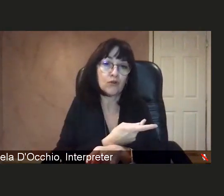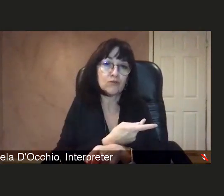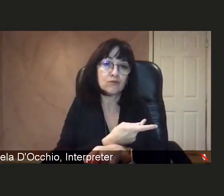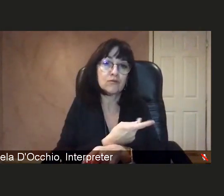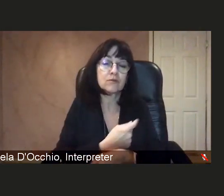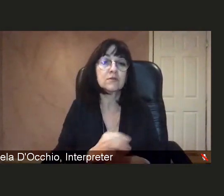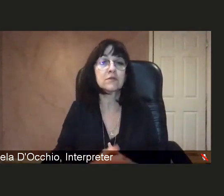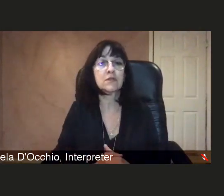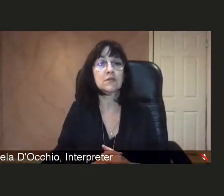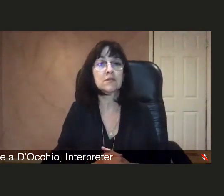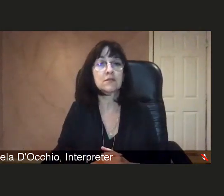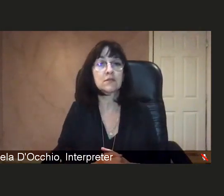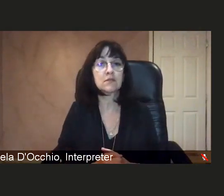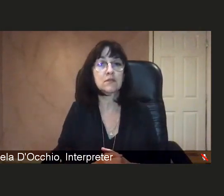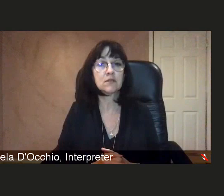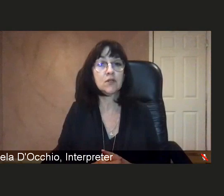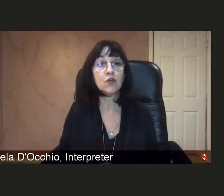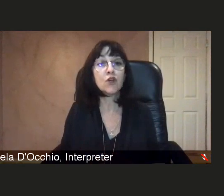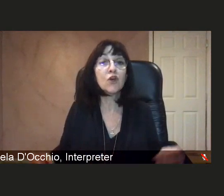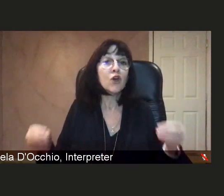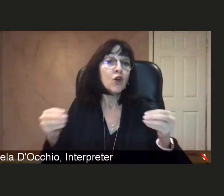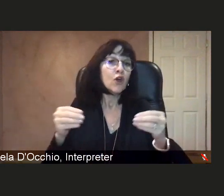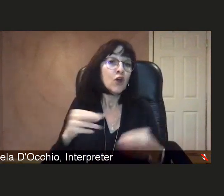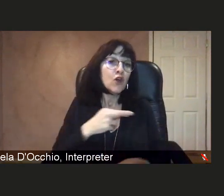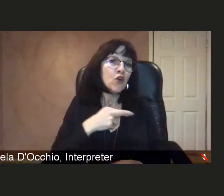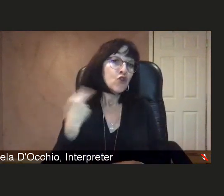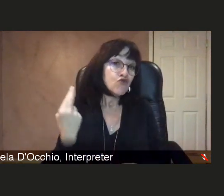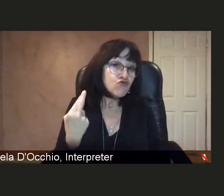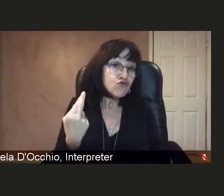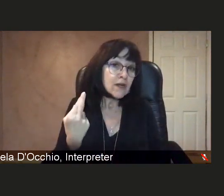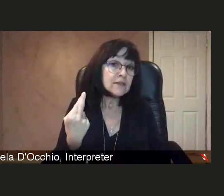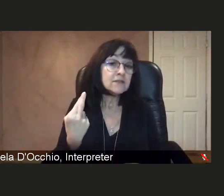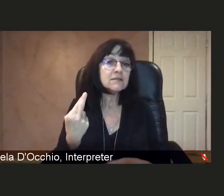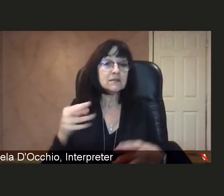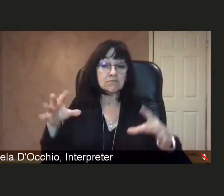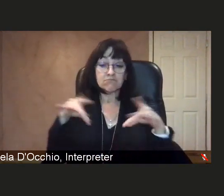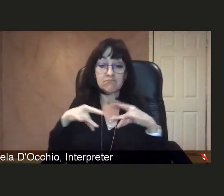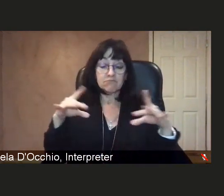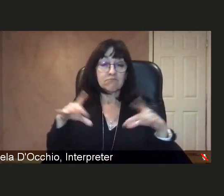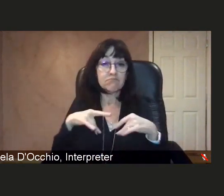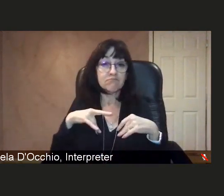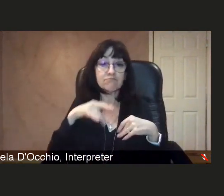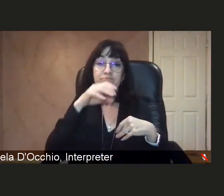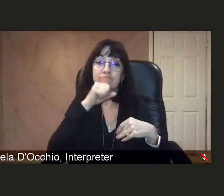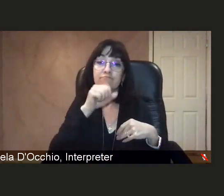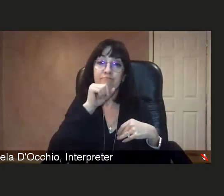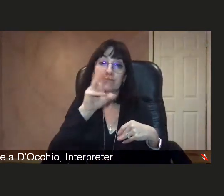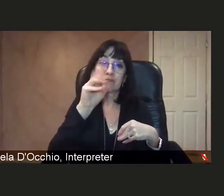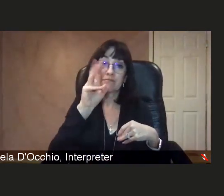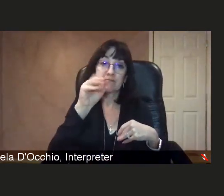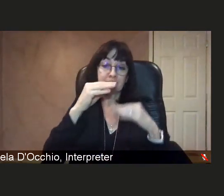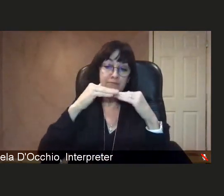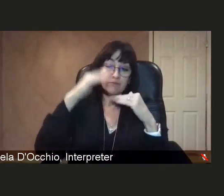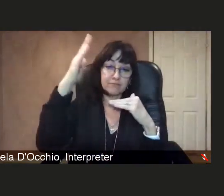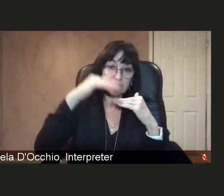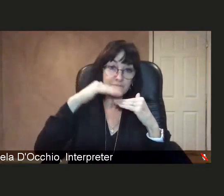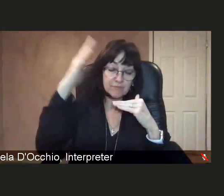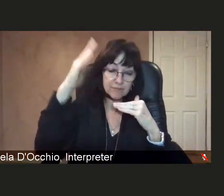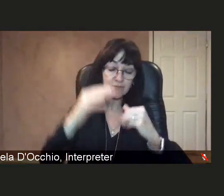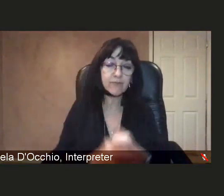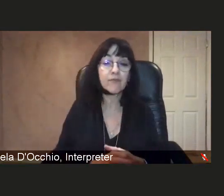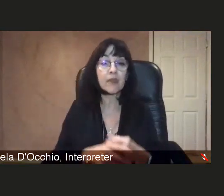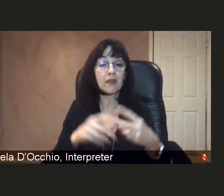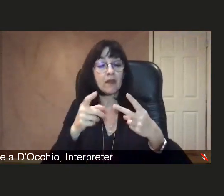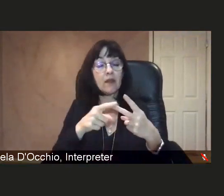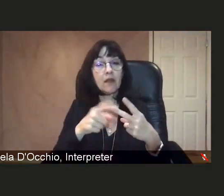from COVID-19 includes age of 60 or greater, having chronic heart disease,